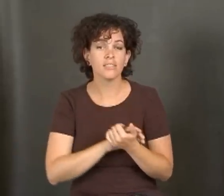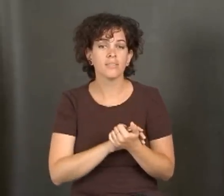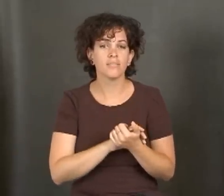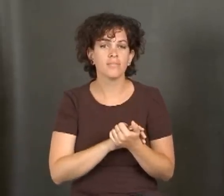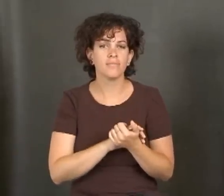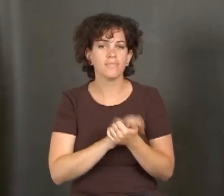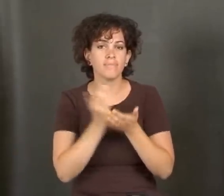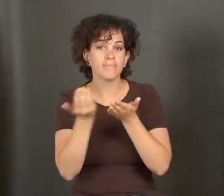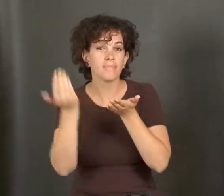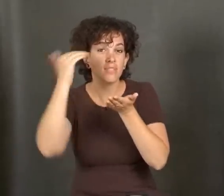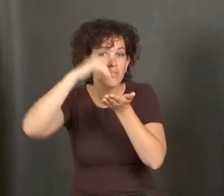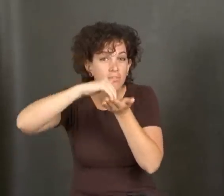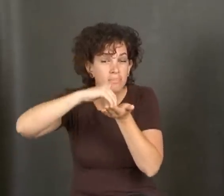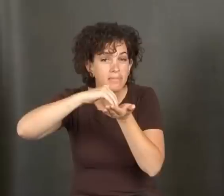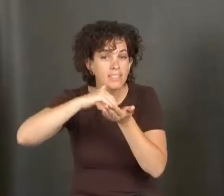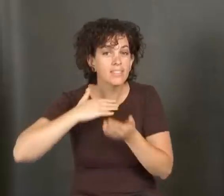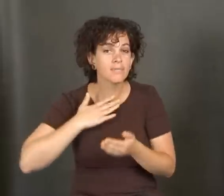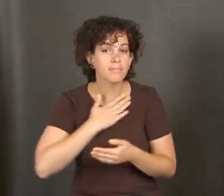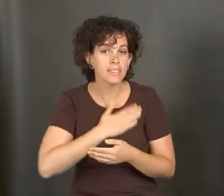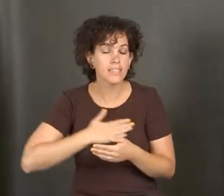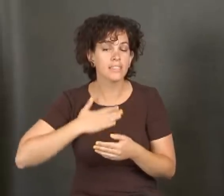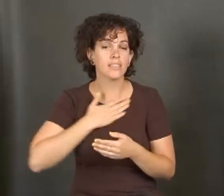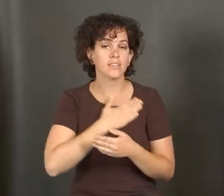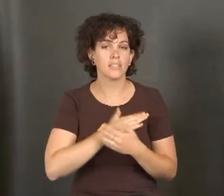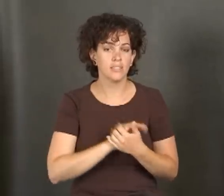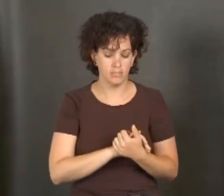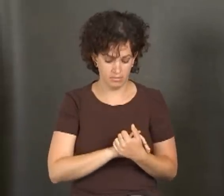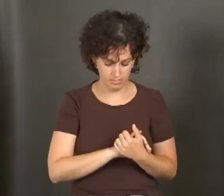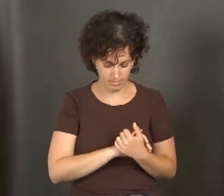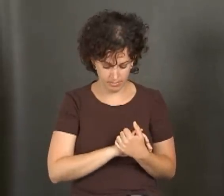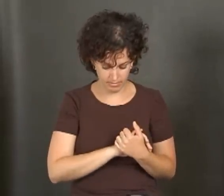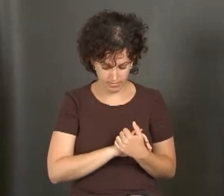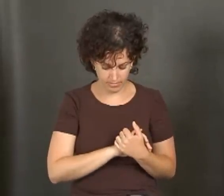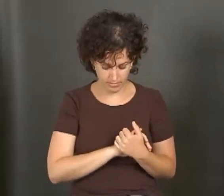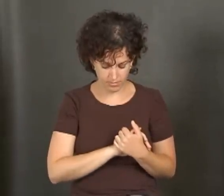Will you repeat, please? Will you repeat, please?